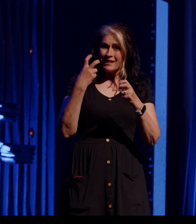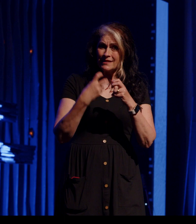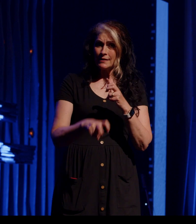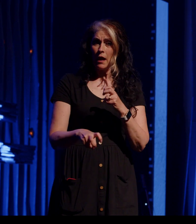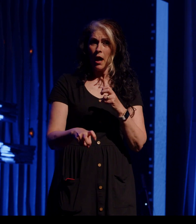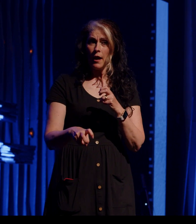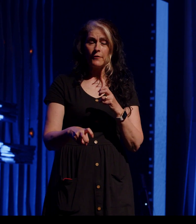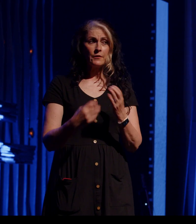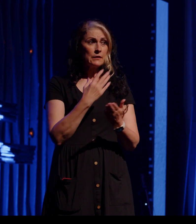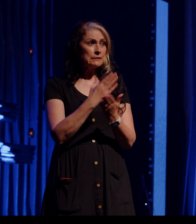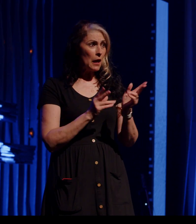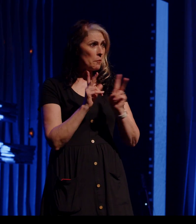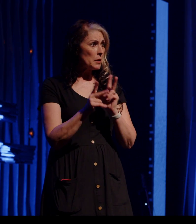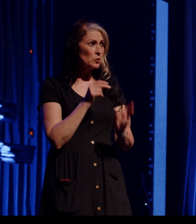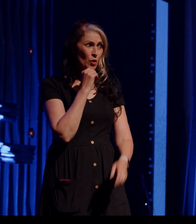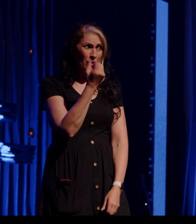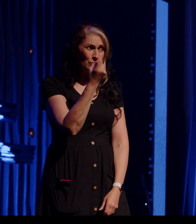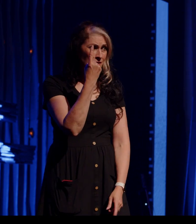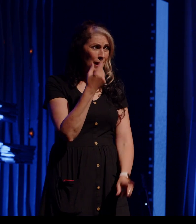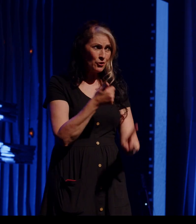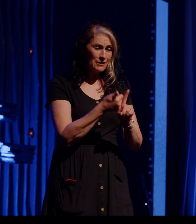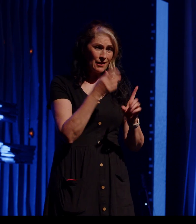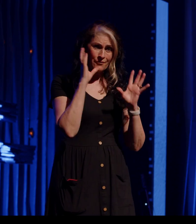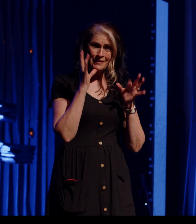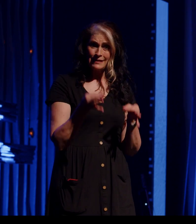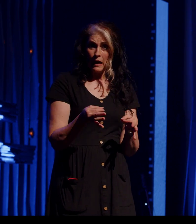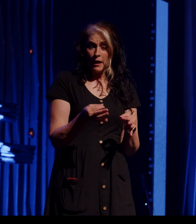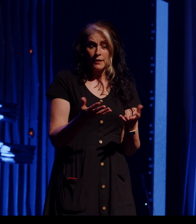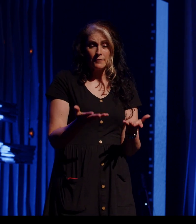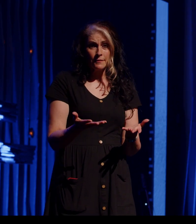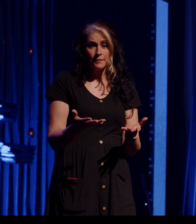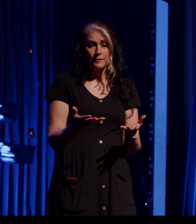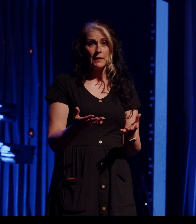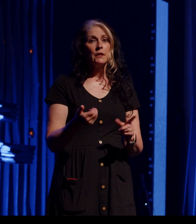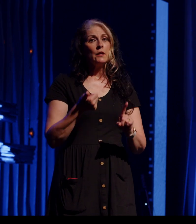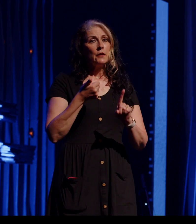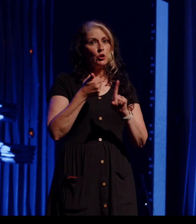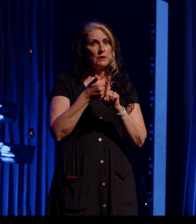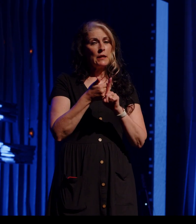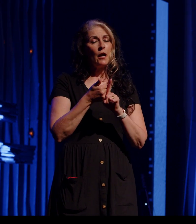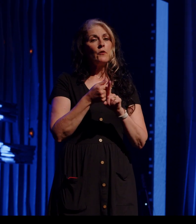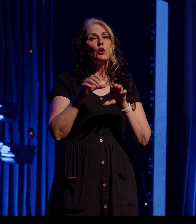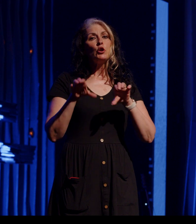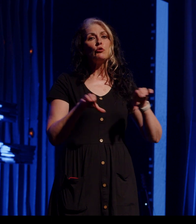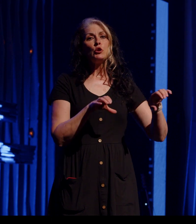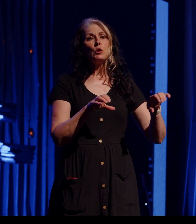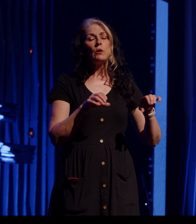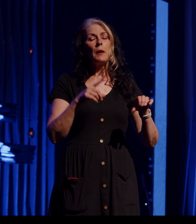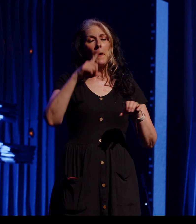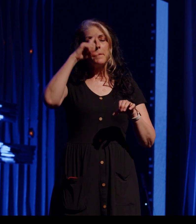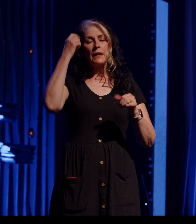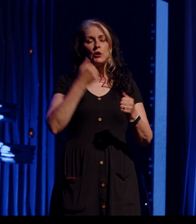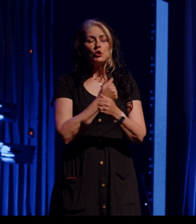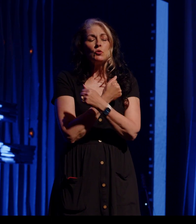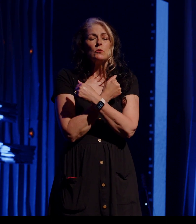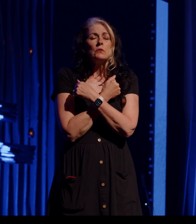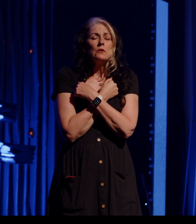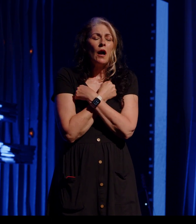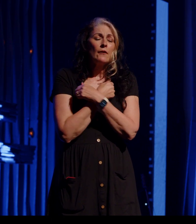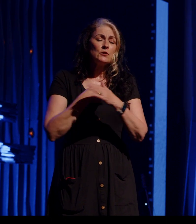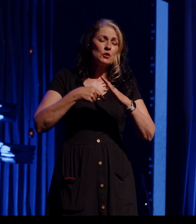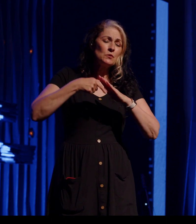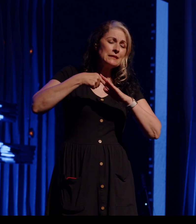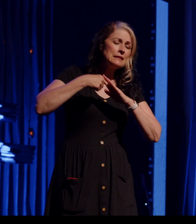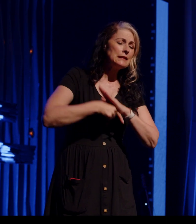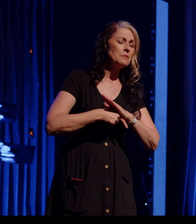and some people didn't understand why you made the decision you did it because you love so deeply. And I thank